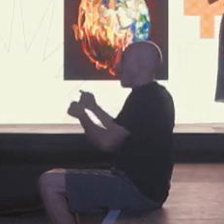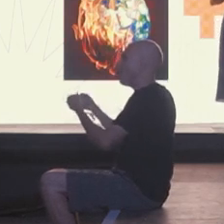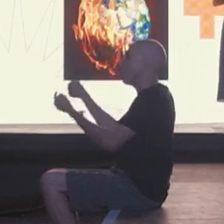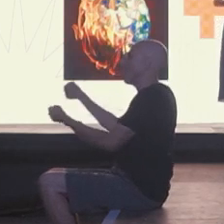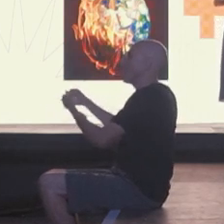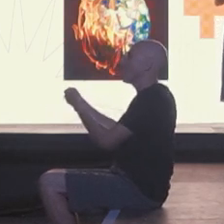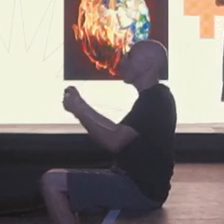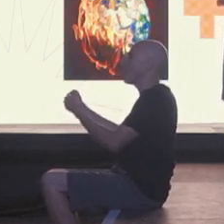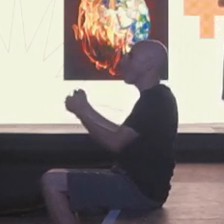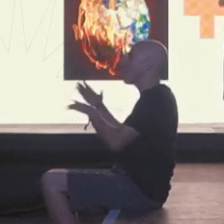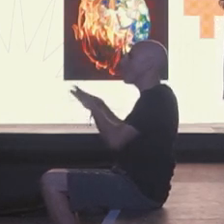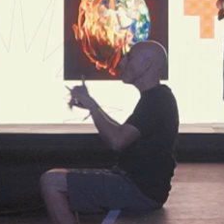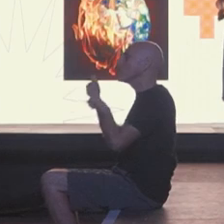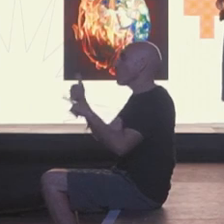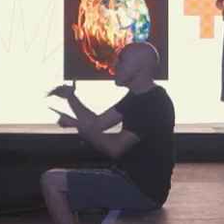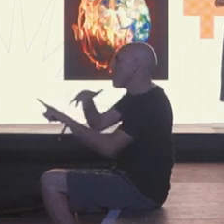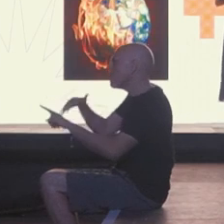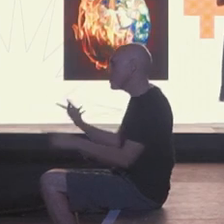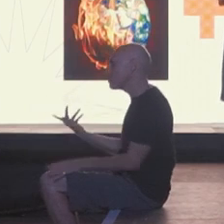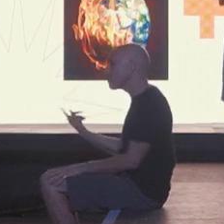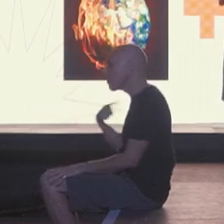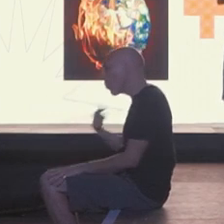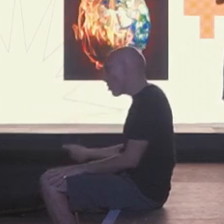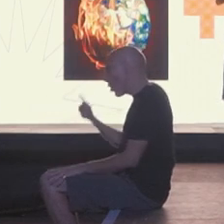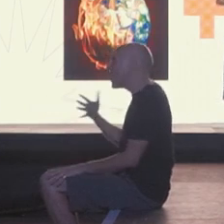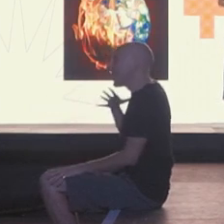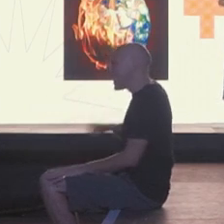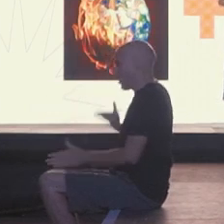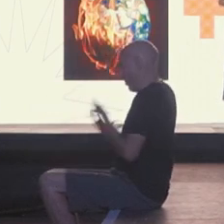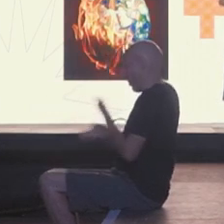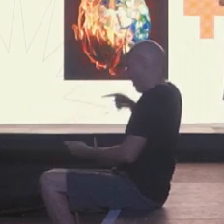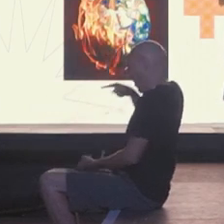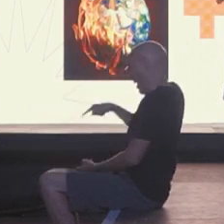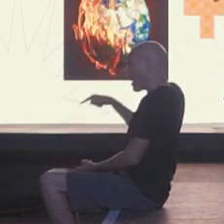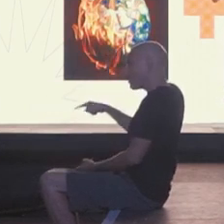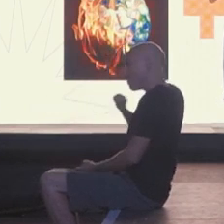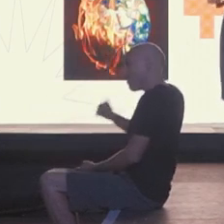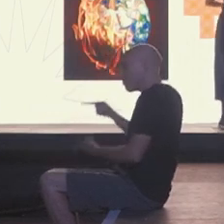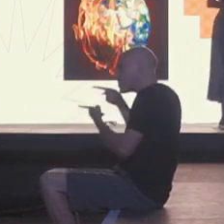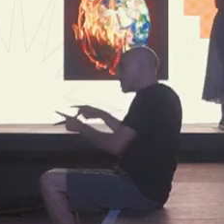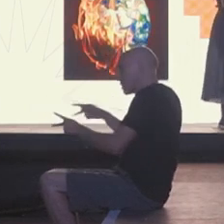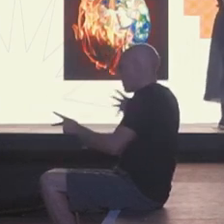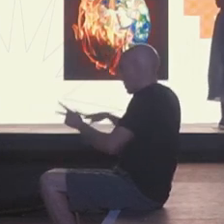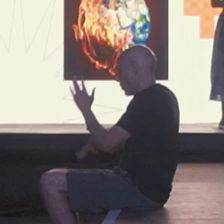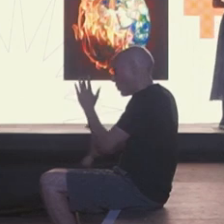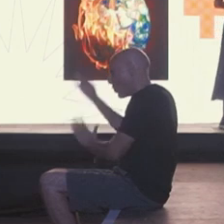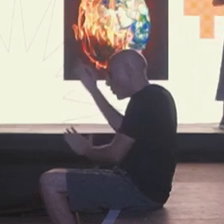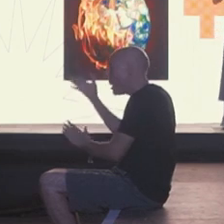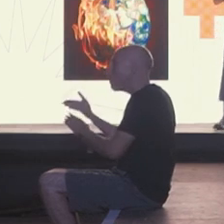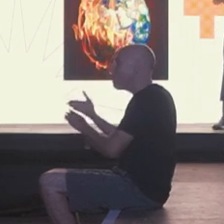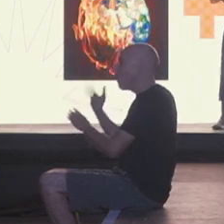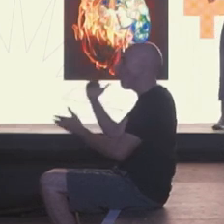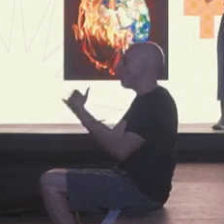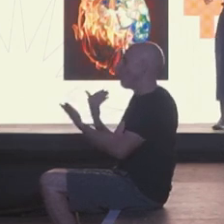that we cannot address the climate emergency without addressing the animal emergency. So Animal Rebellion have made it our mission